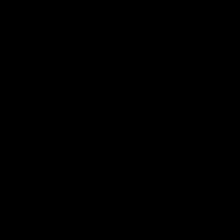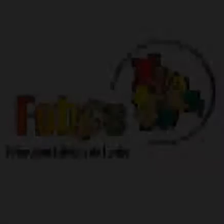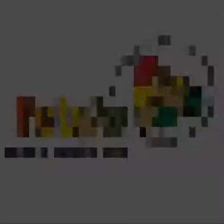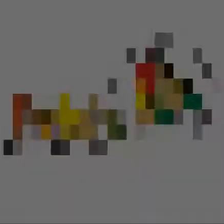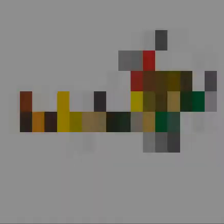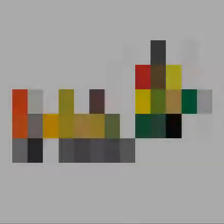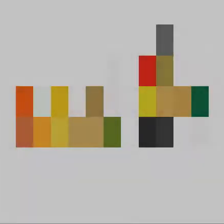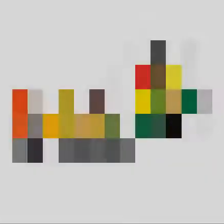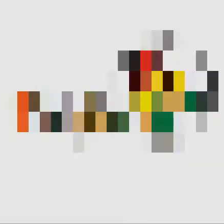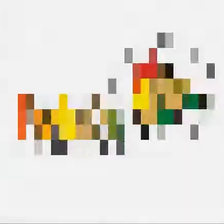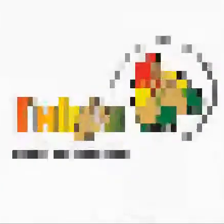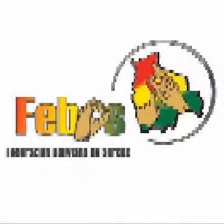Thank